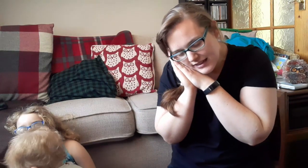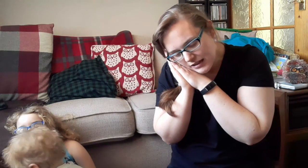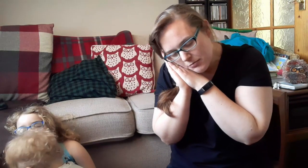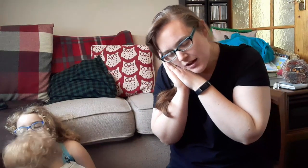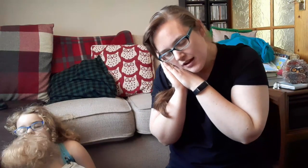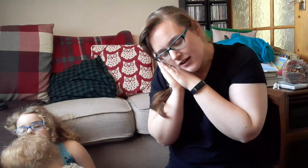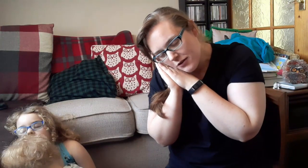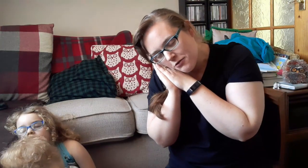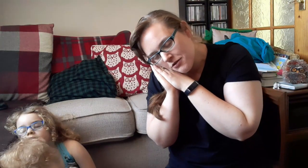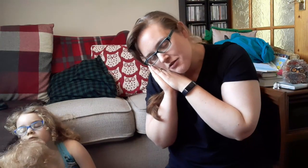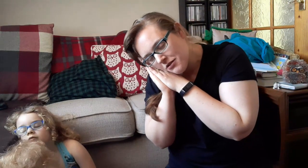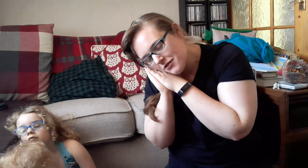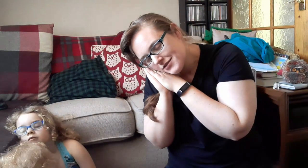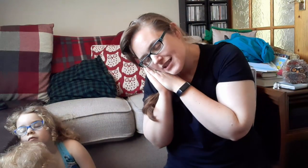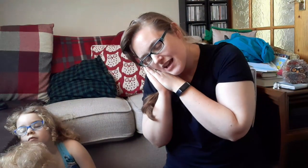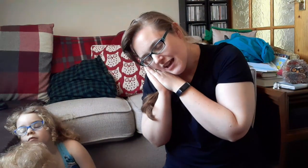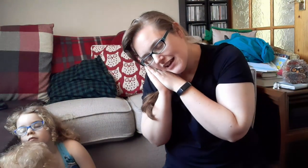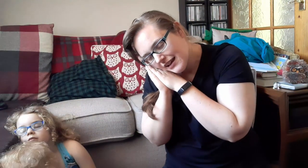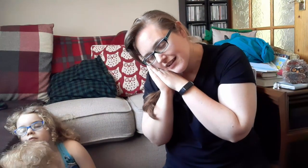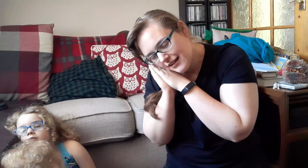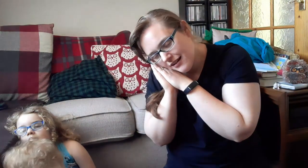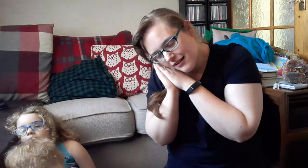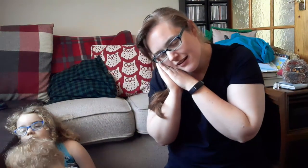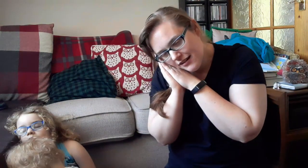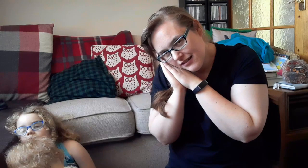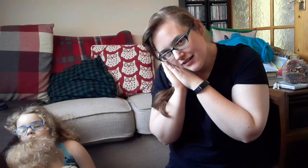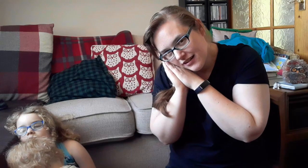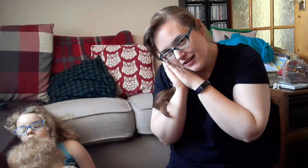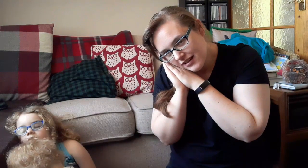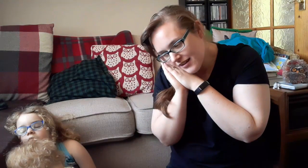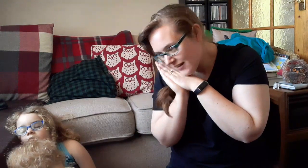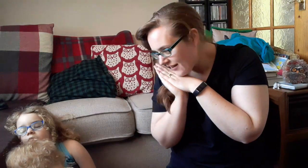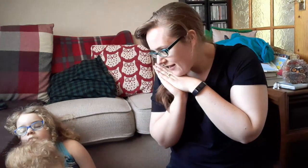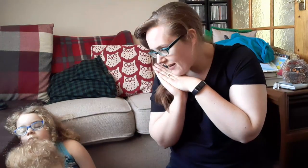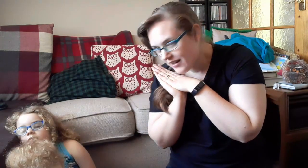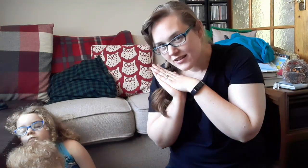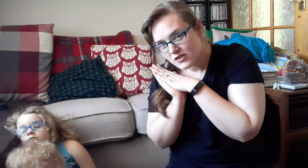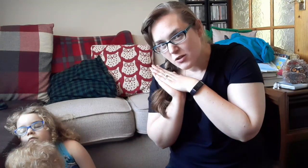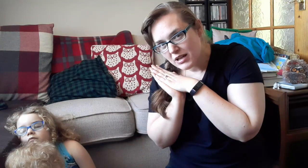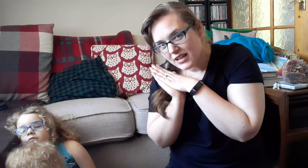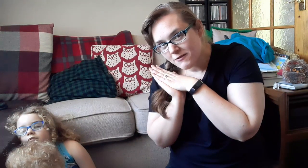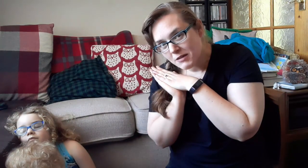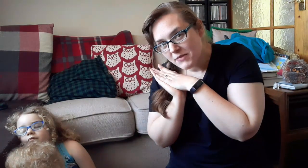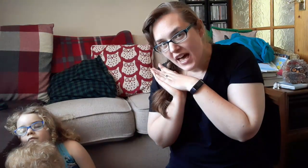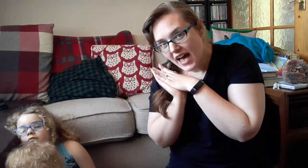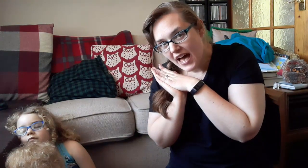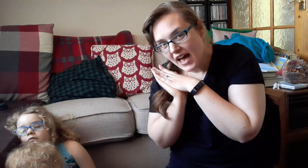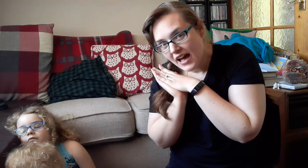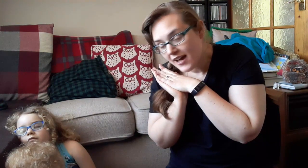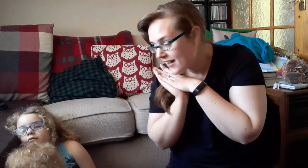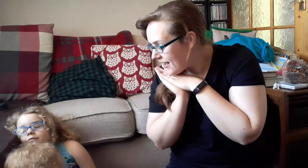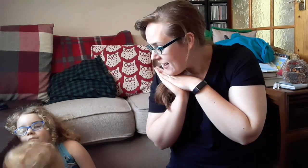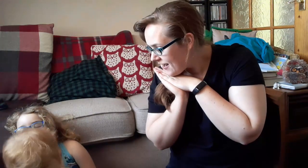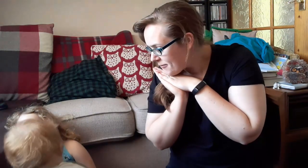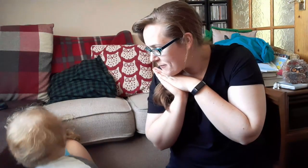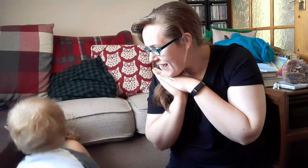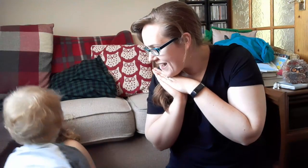asleep all day long. Shall we leave them there?